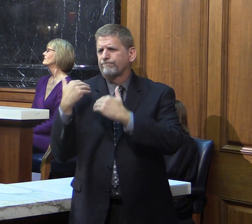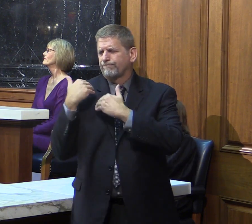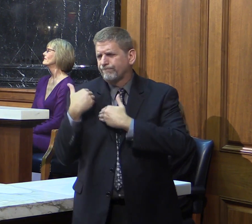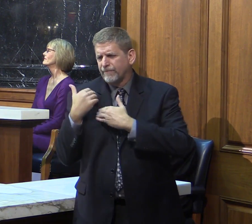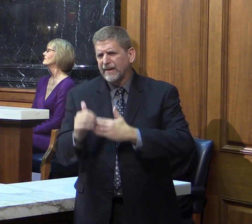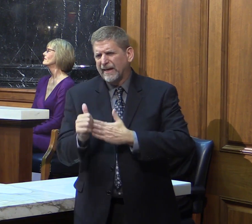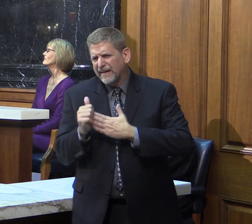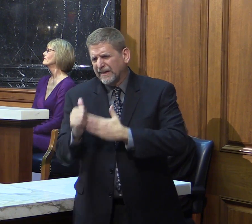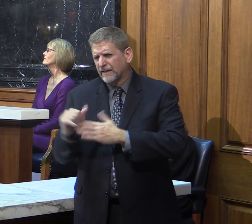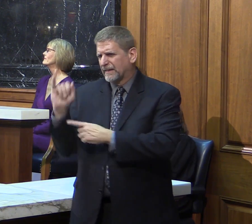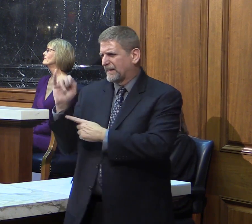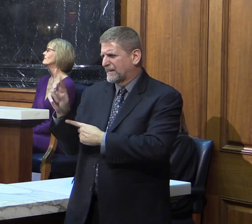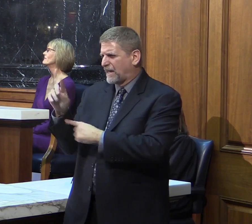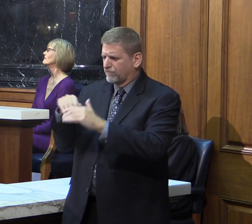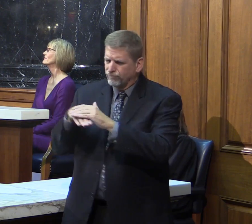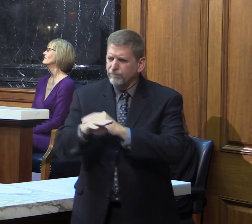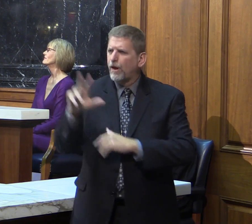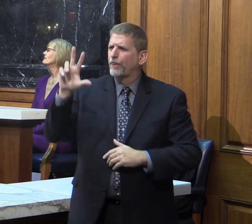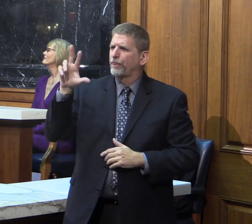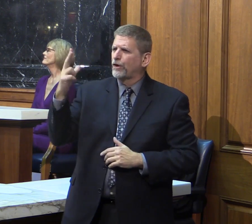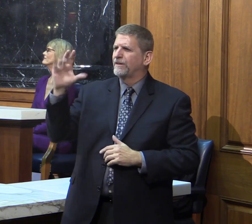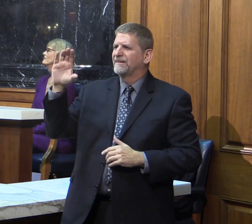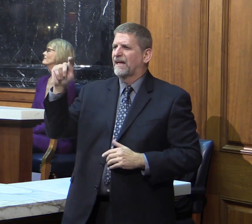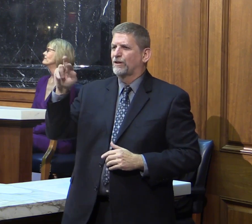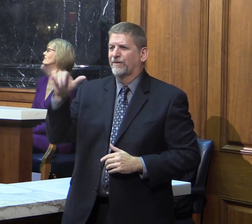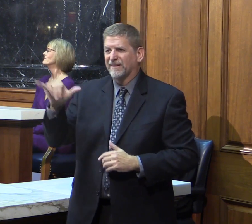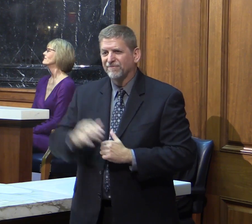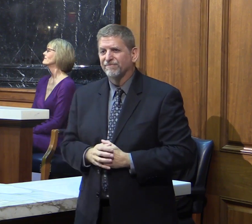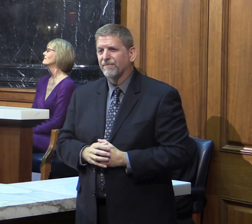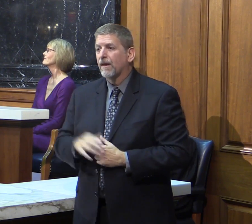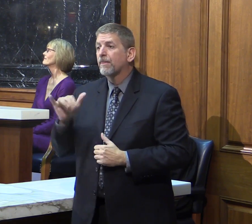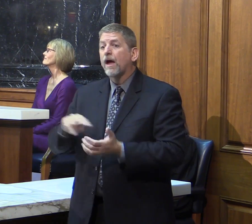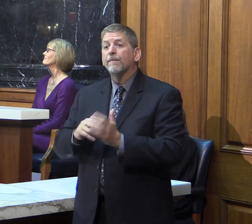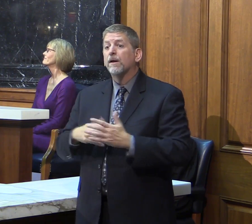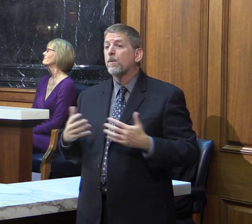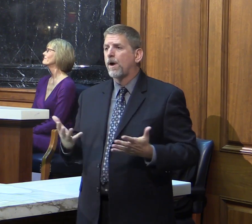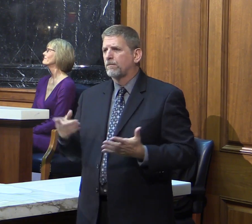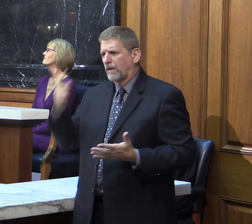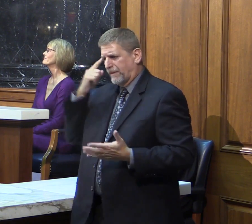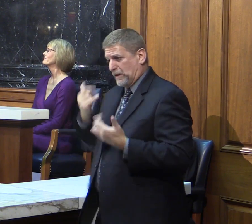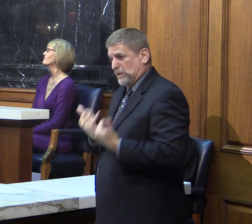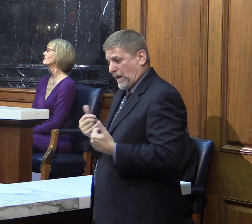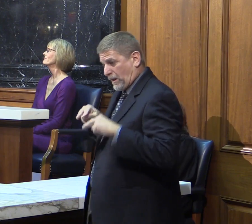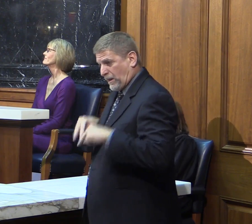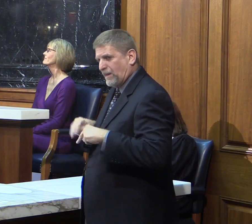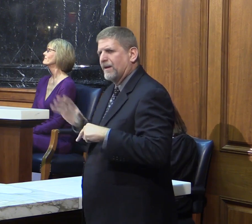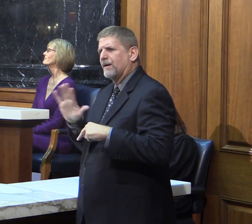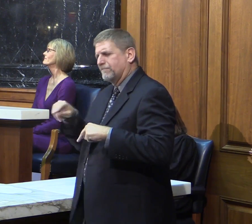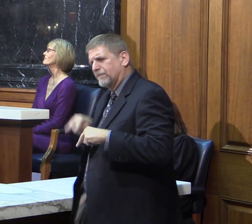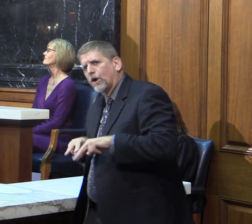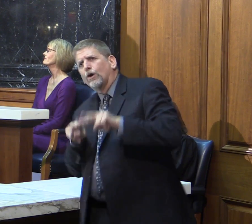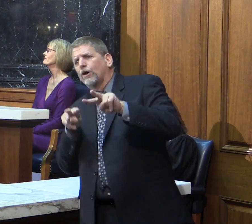Indiana into the 3rd century. That means we need to think not just about today, but about the years to